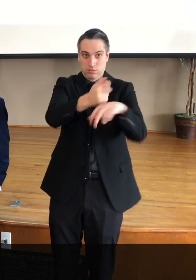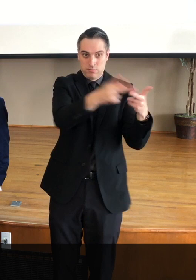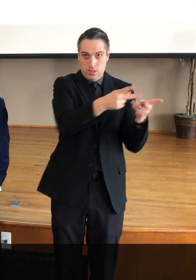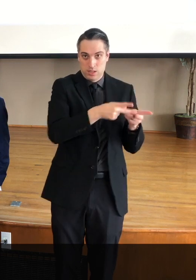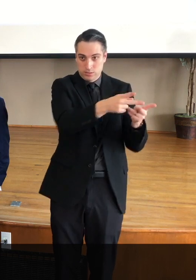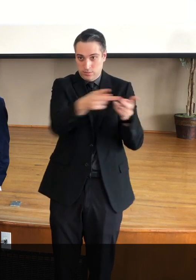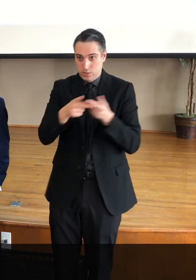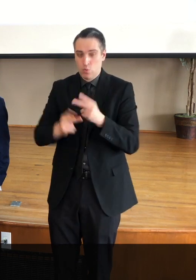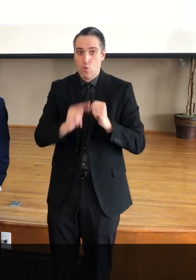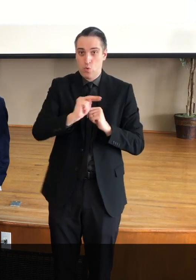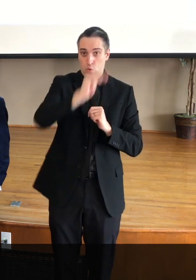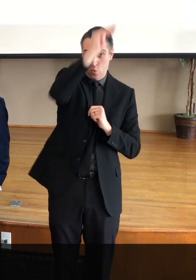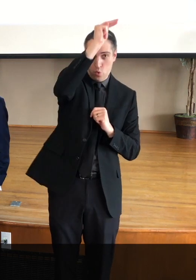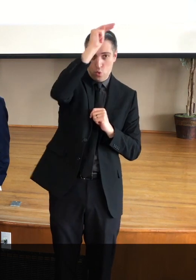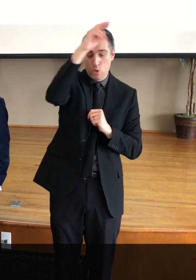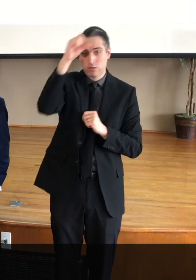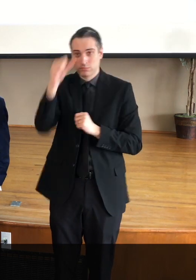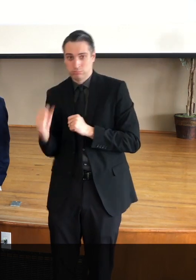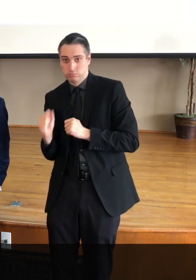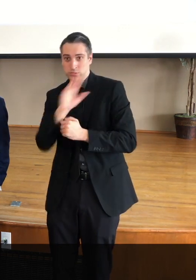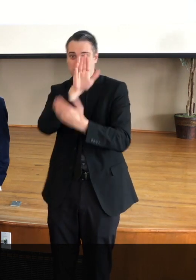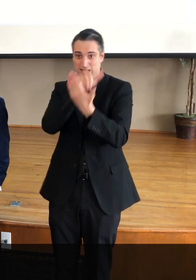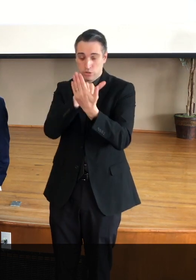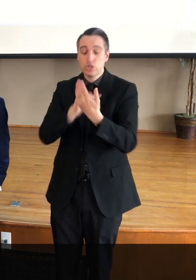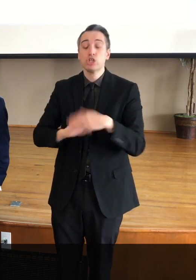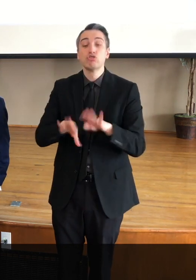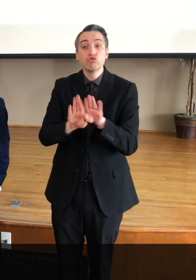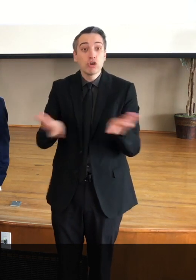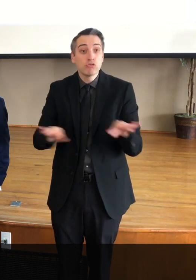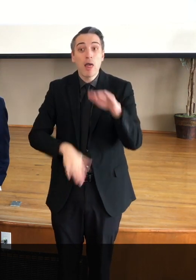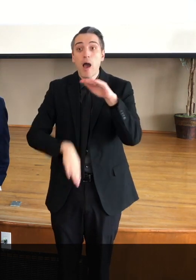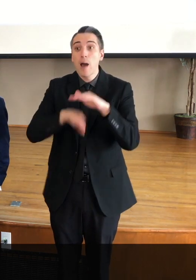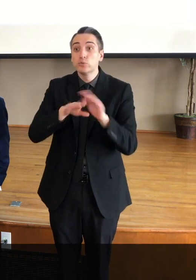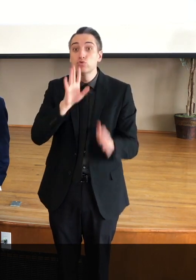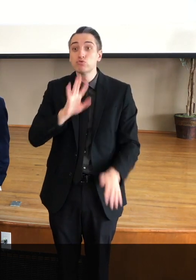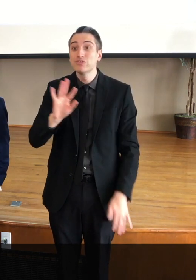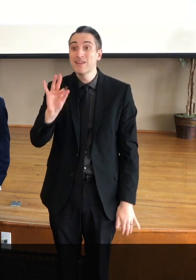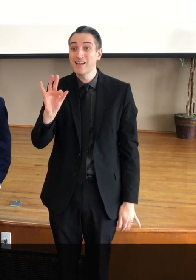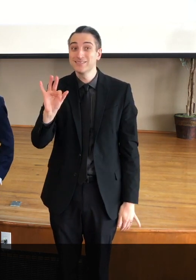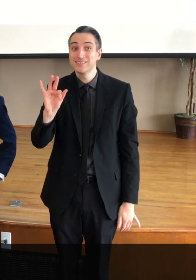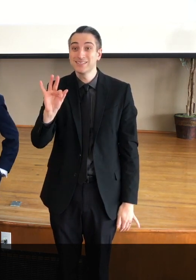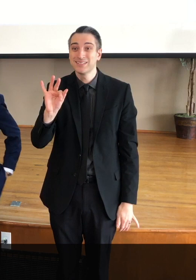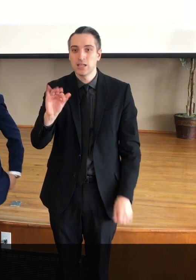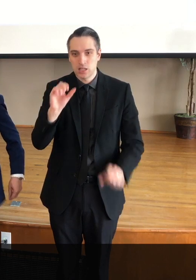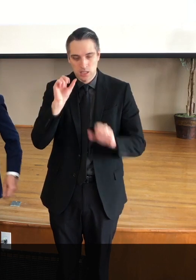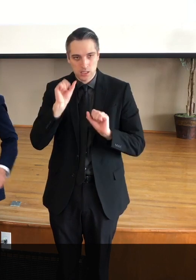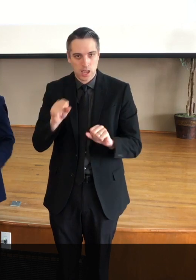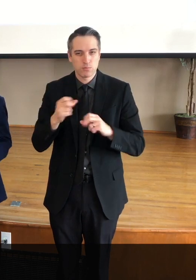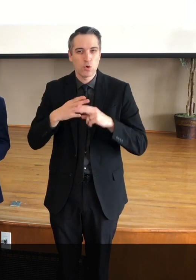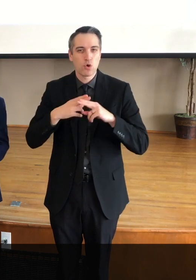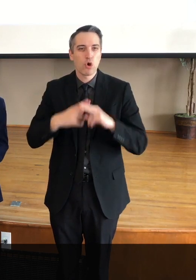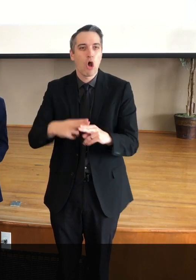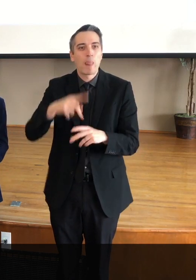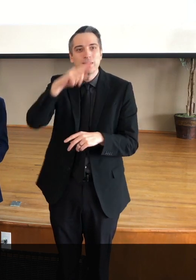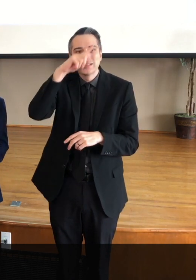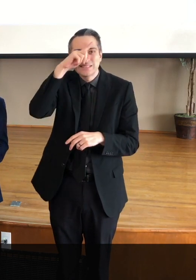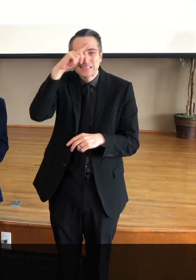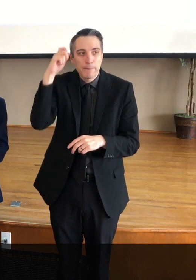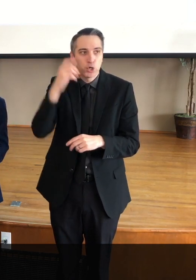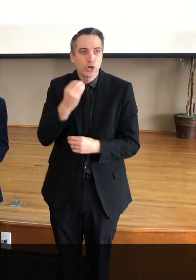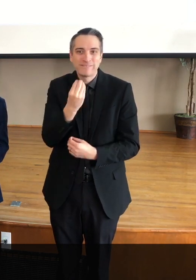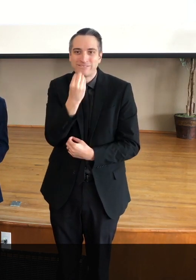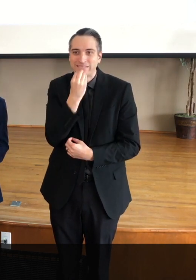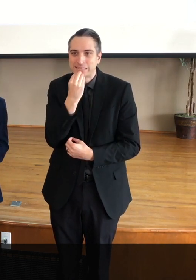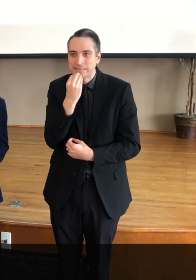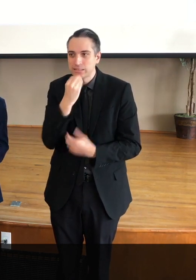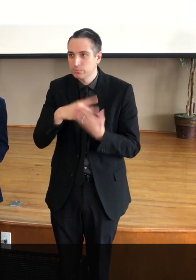southern zone where students and families up to the age of 19 can take part in some what is the summer feeding program for the USDA. That means